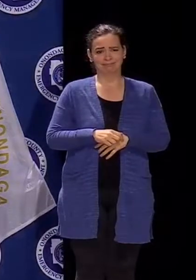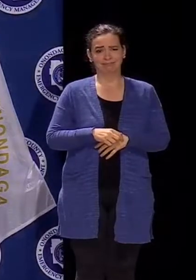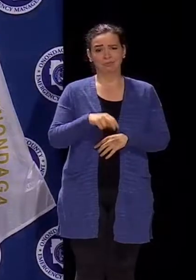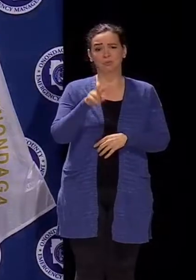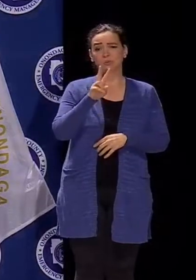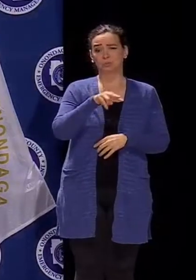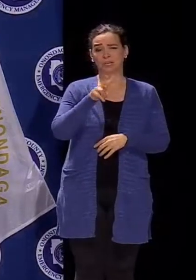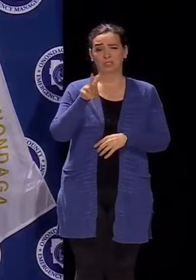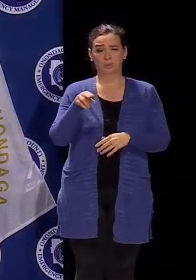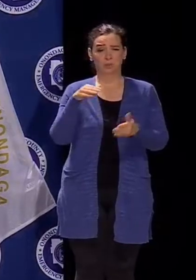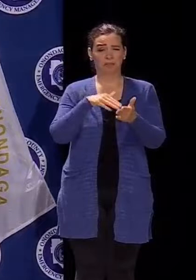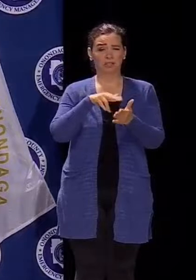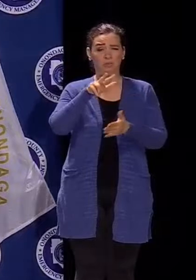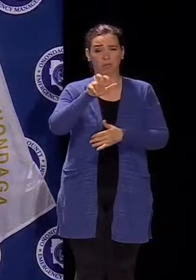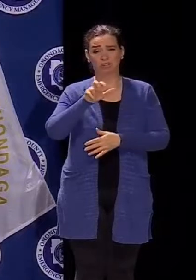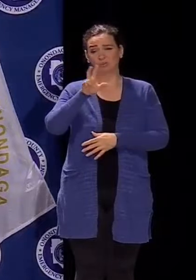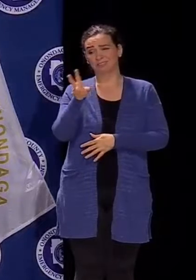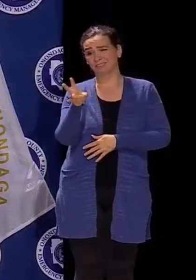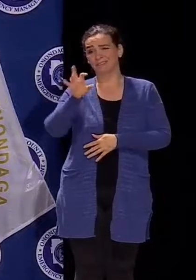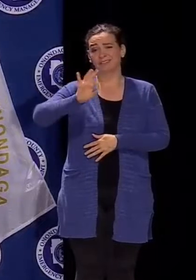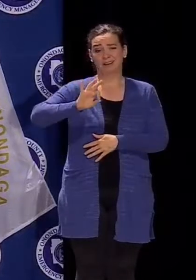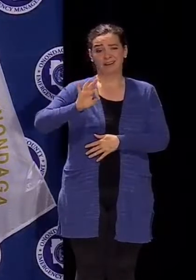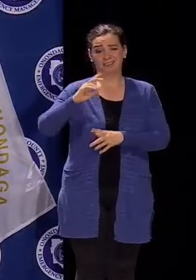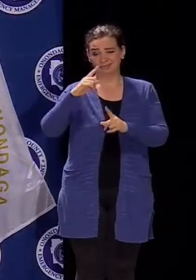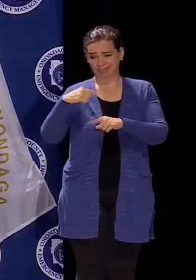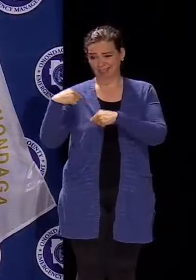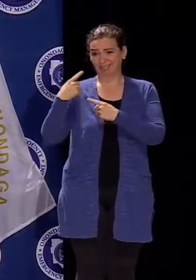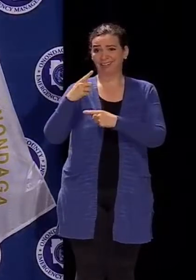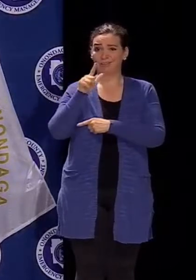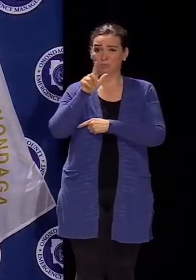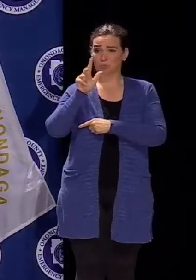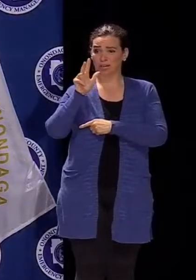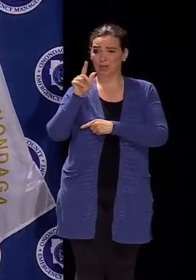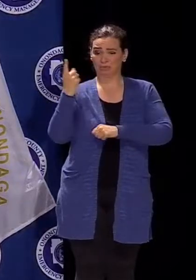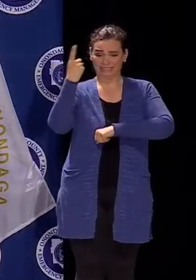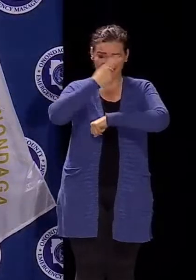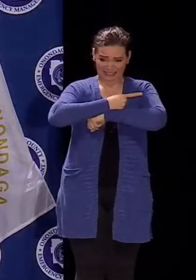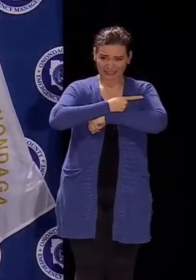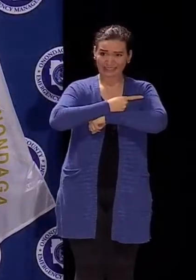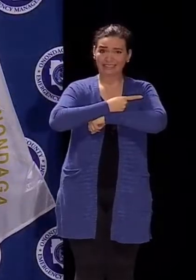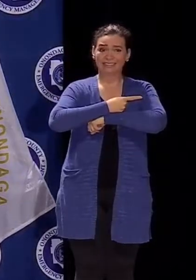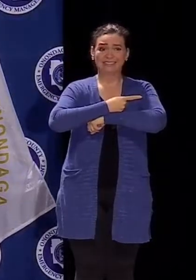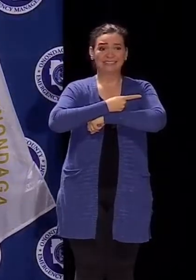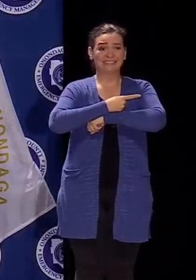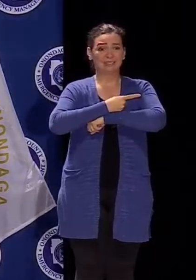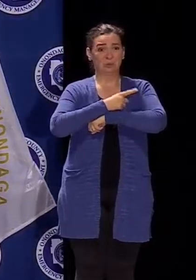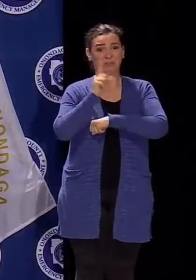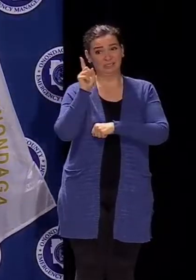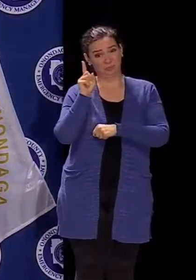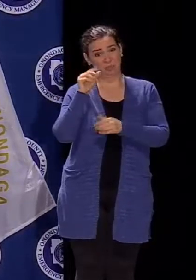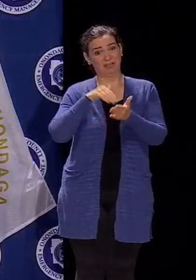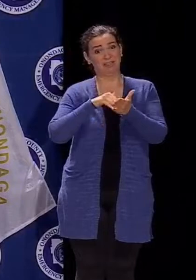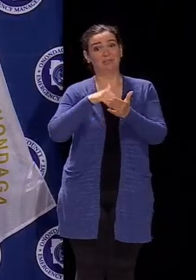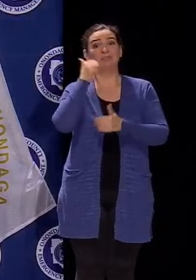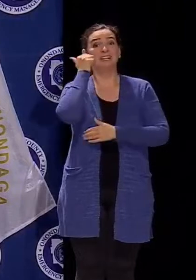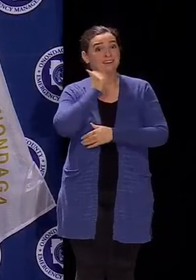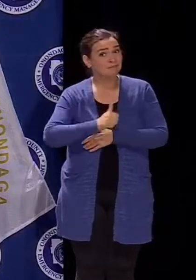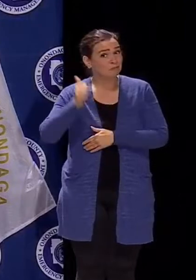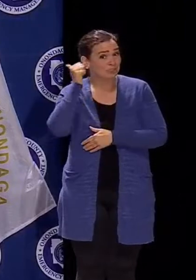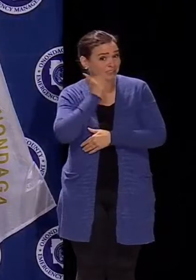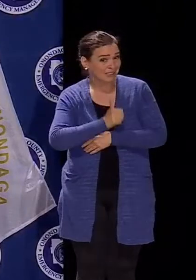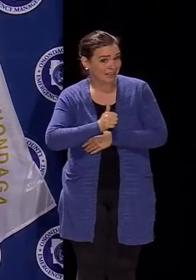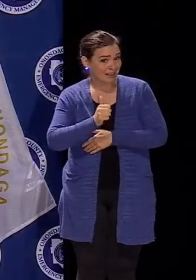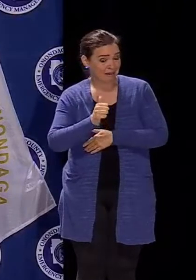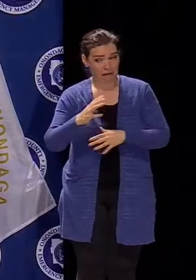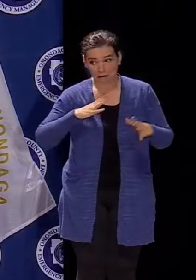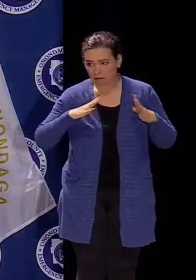22,379 individuals, and almost 1,000 per day. Certainly we have had holidays and lots going on in